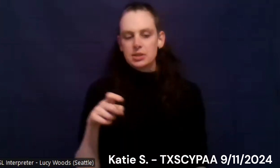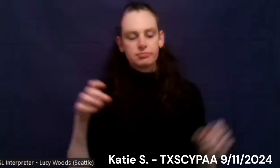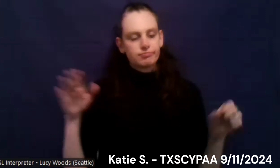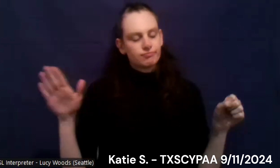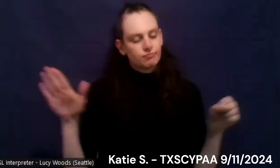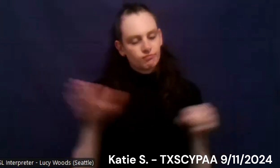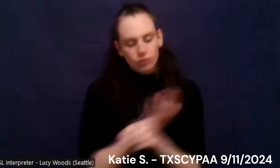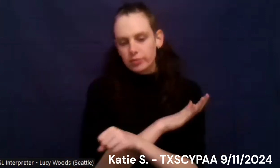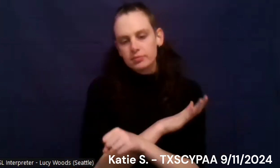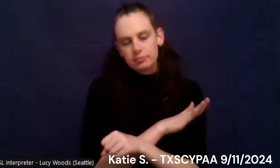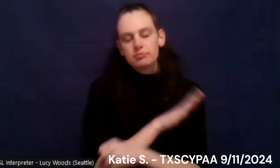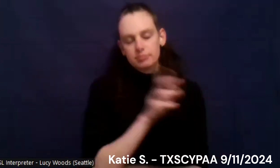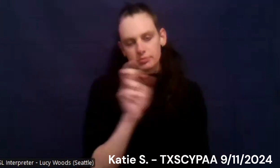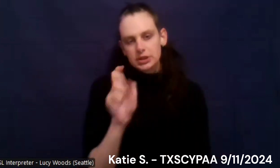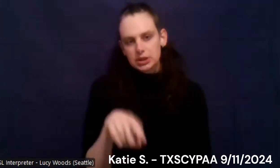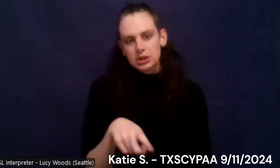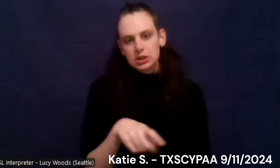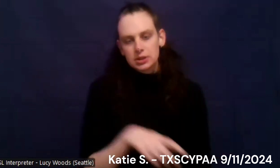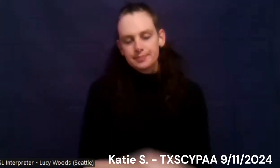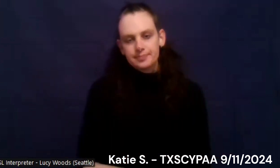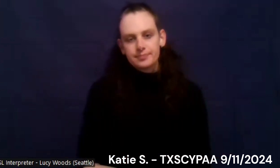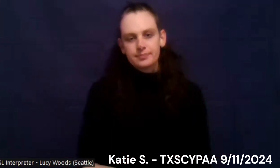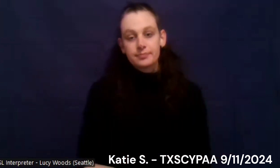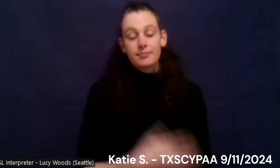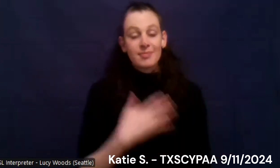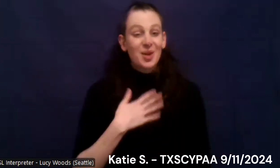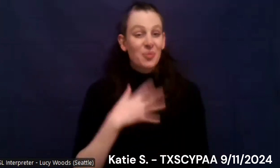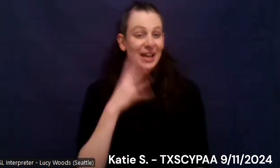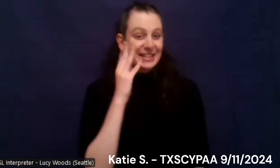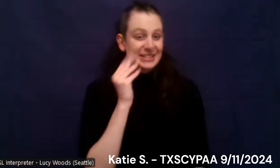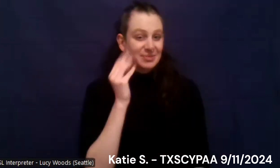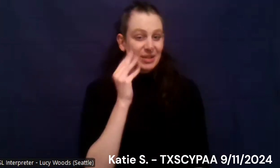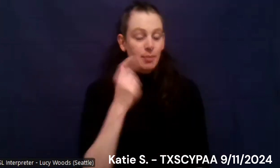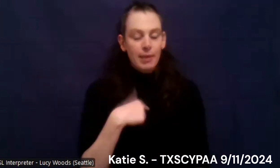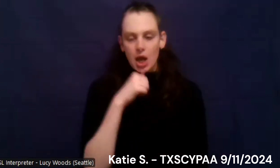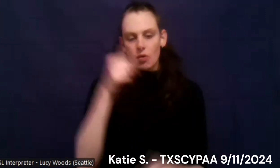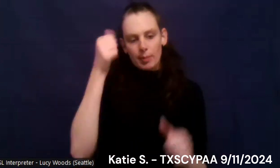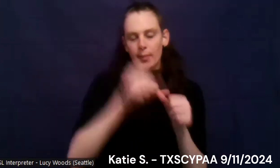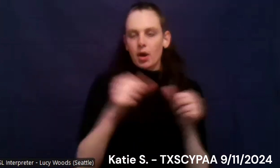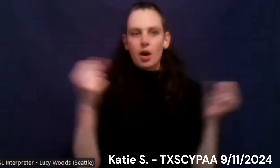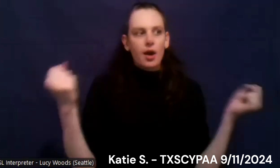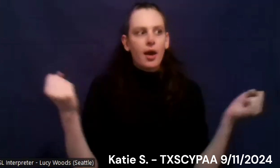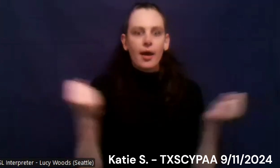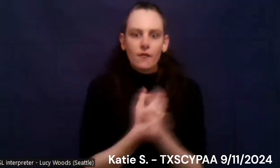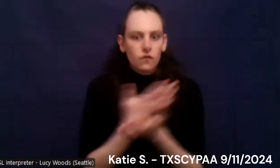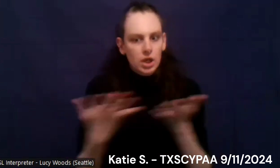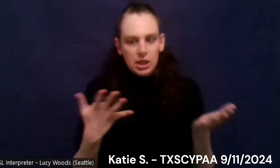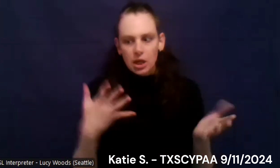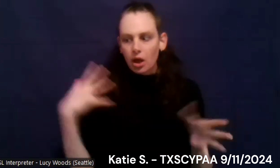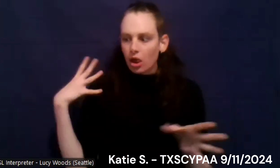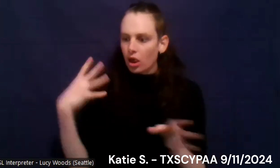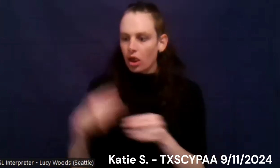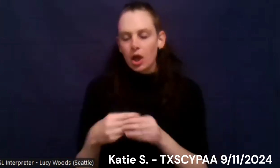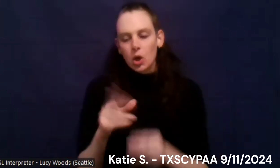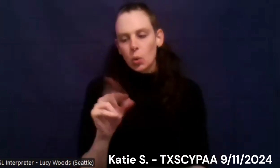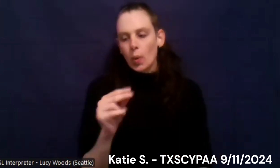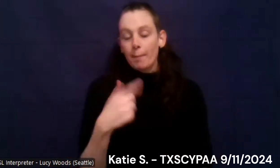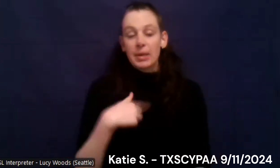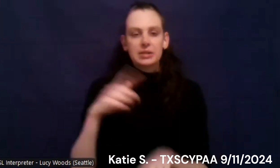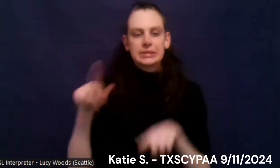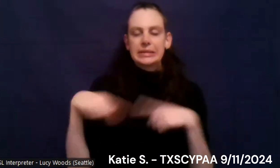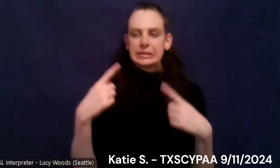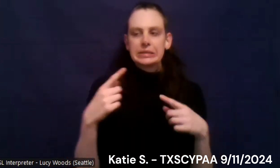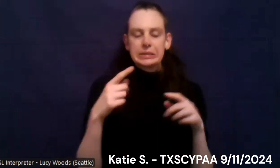you can. And in my experience, I didn't remember everything. You know, I've since gone through the steps multiple